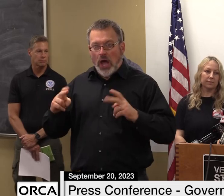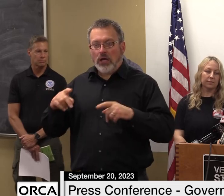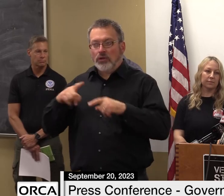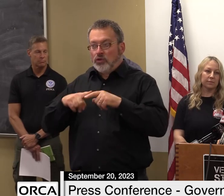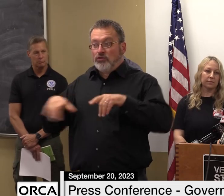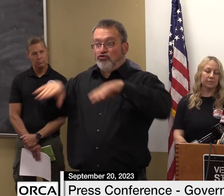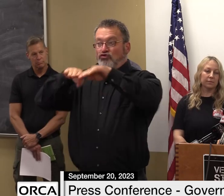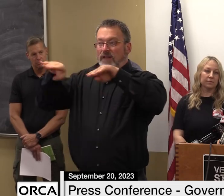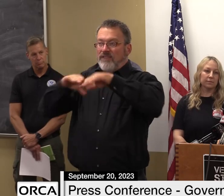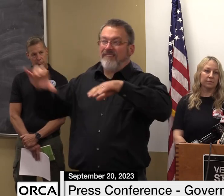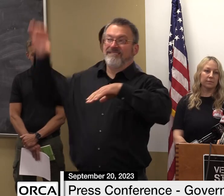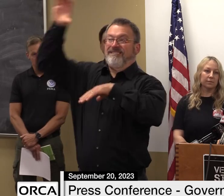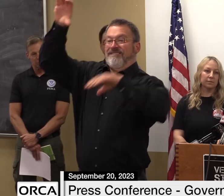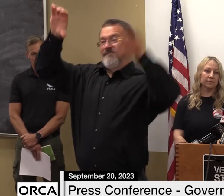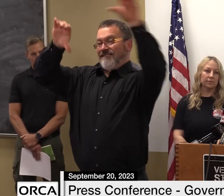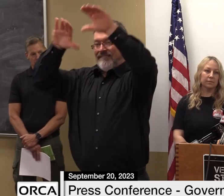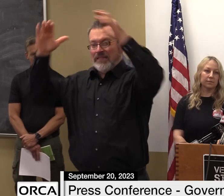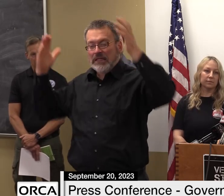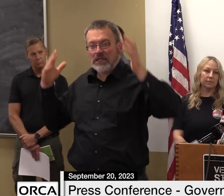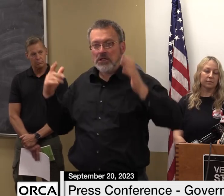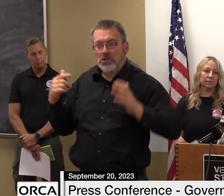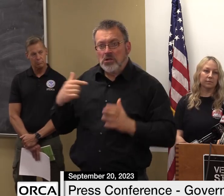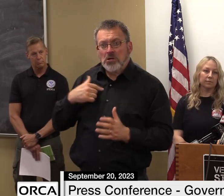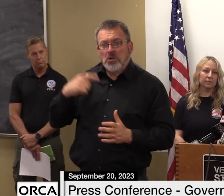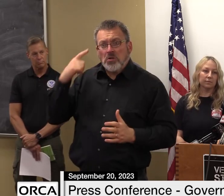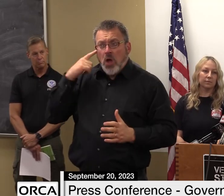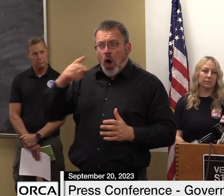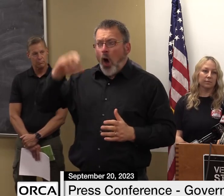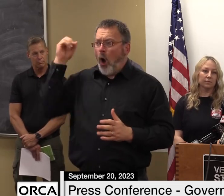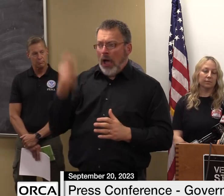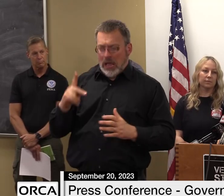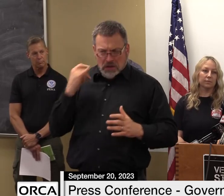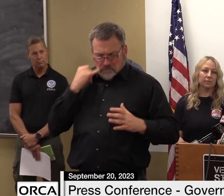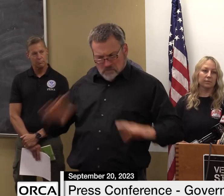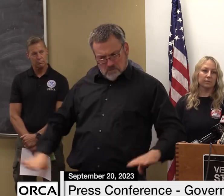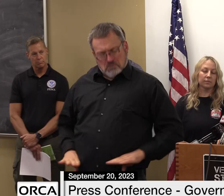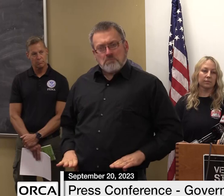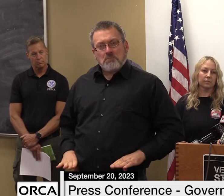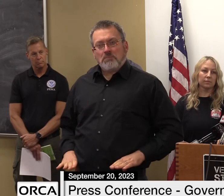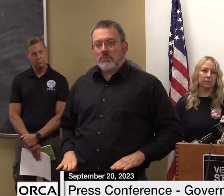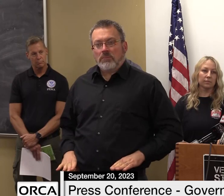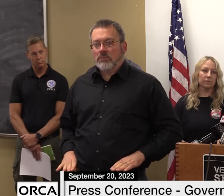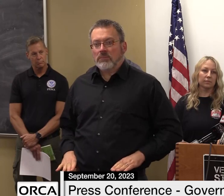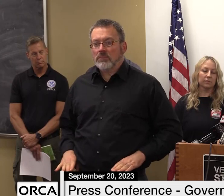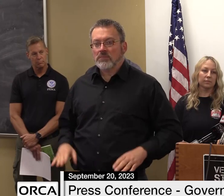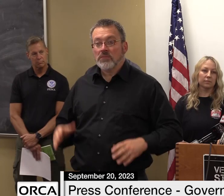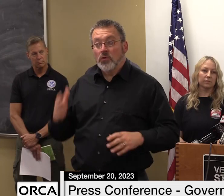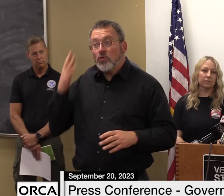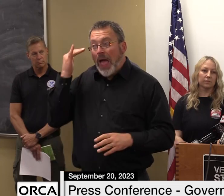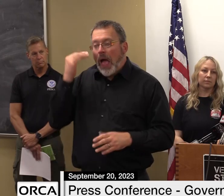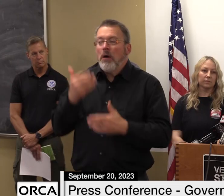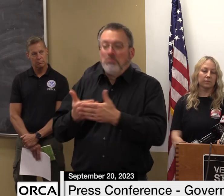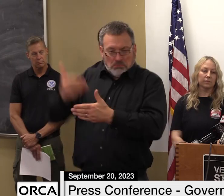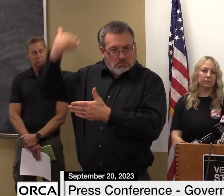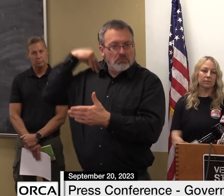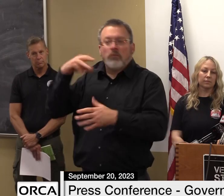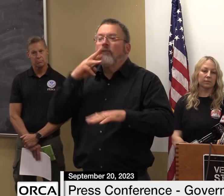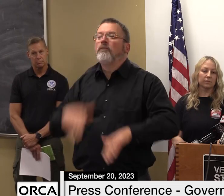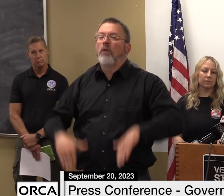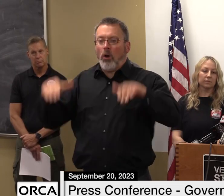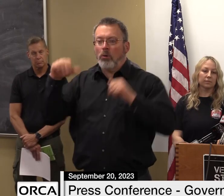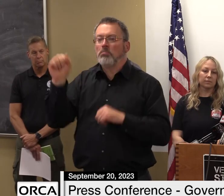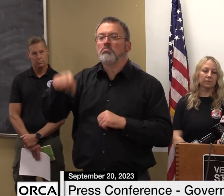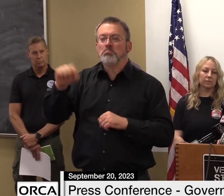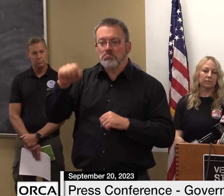Surely, we thought, the water wouldn't rise above waist height. The last time it did was because of a fluke, an ice jam in the river.